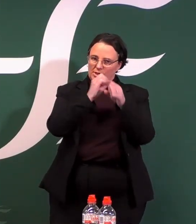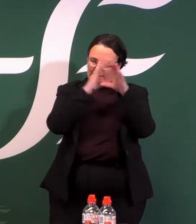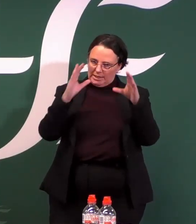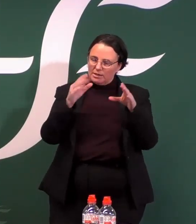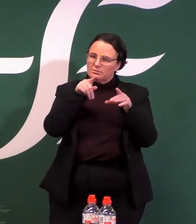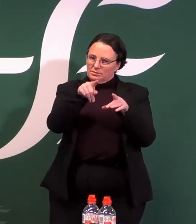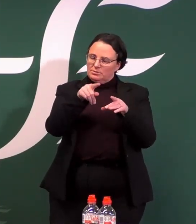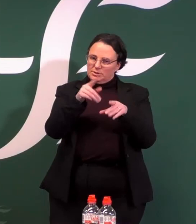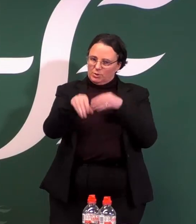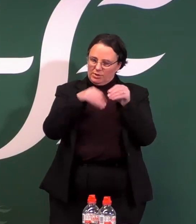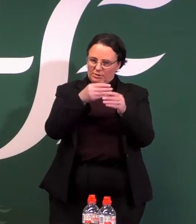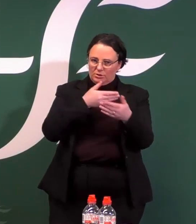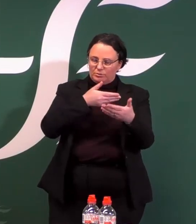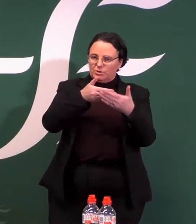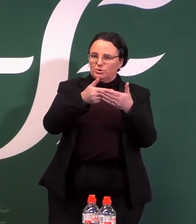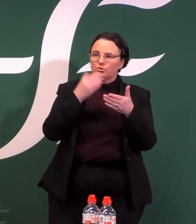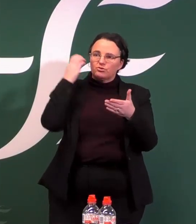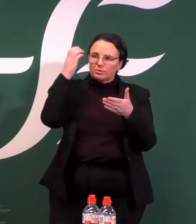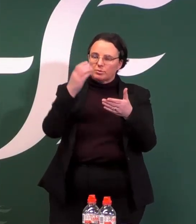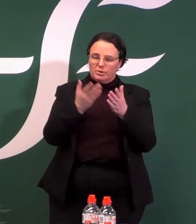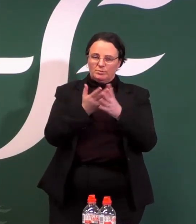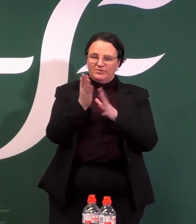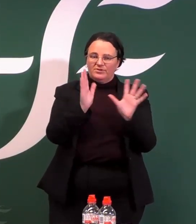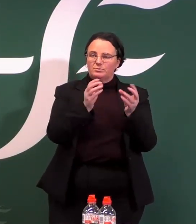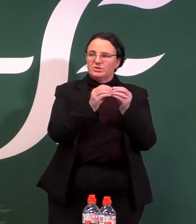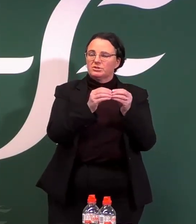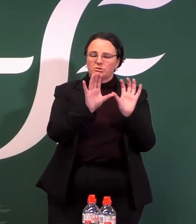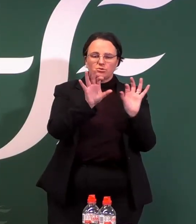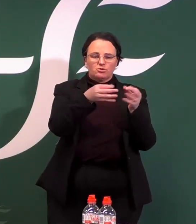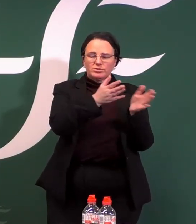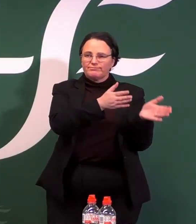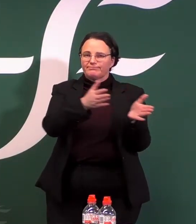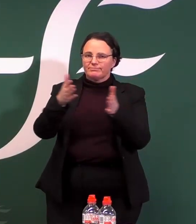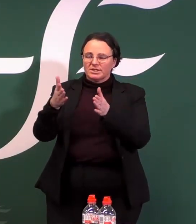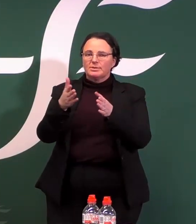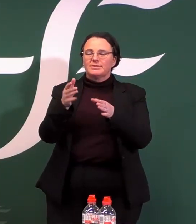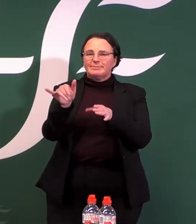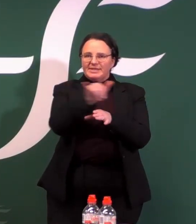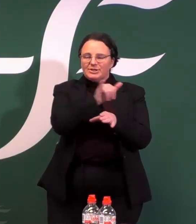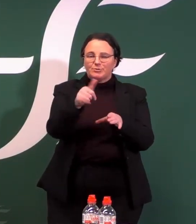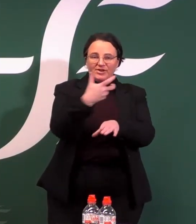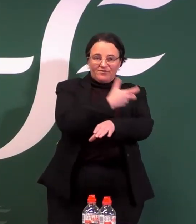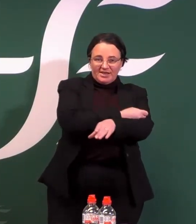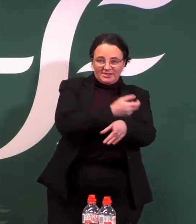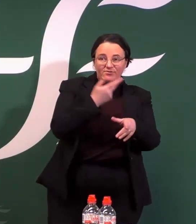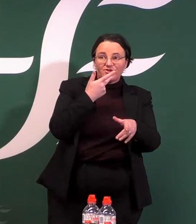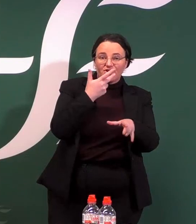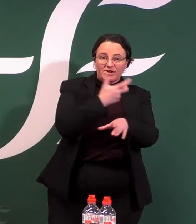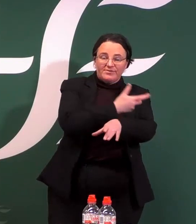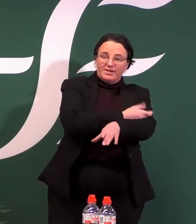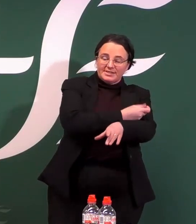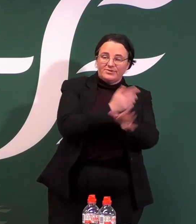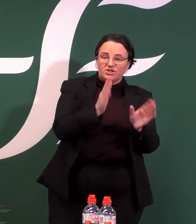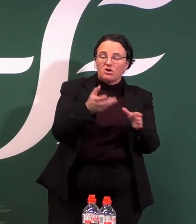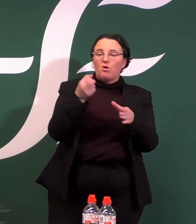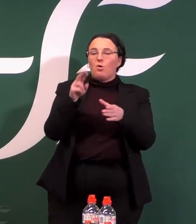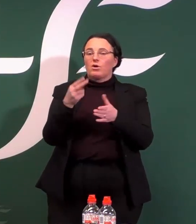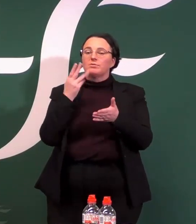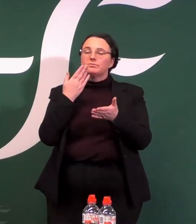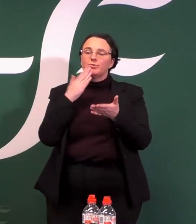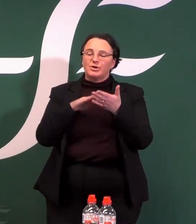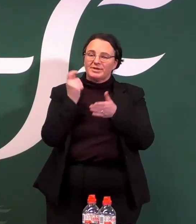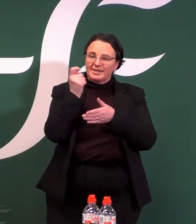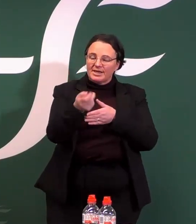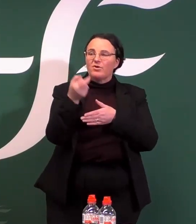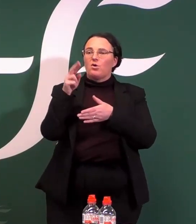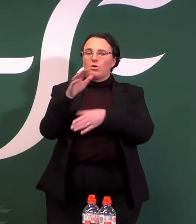to Christmas in relation to all those groups that I went through earlier, that people will either be vaccinated, have an appointment or the opportunity through a walk-in of those that are